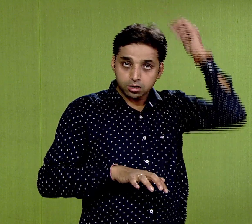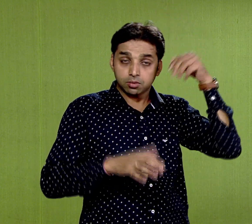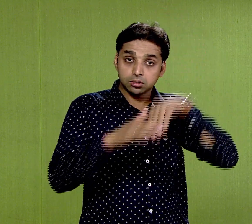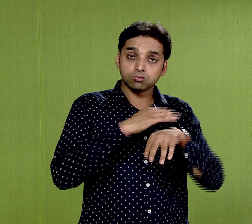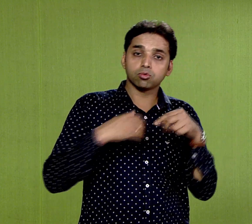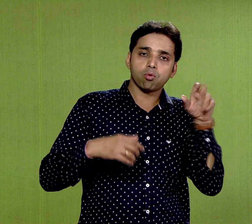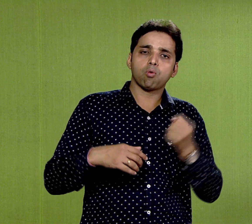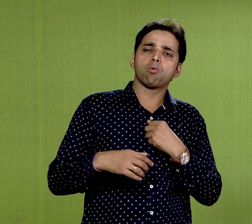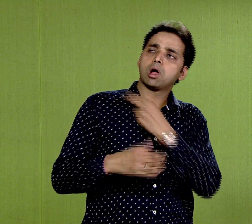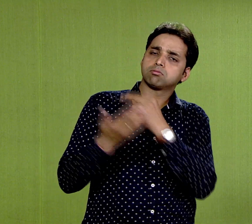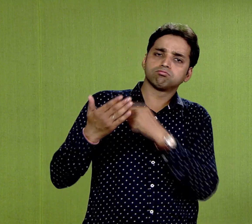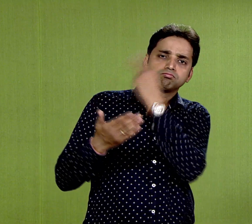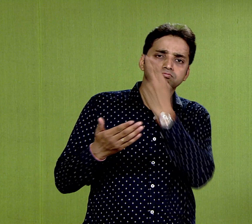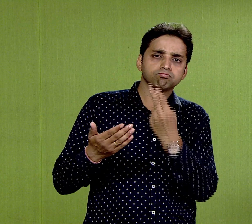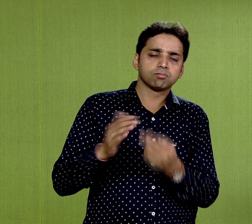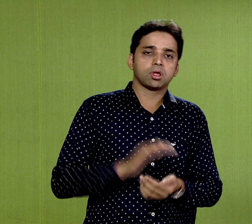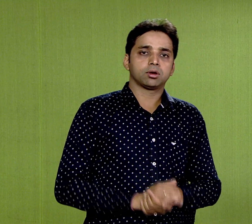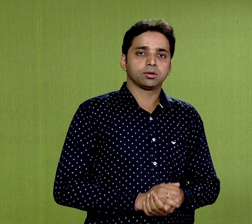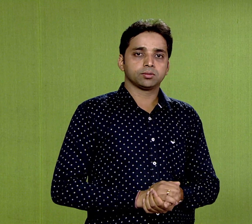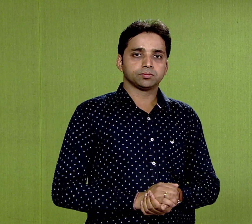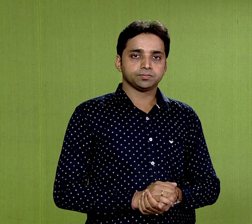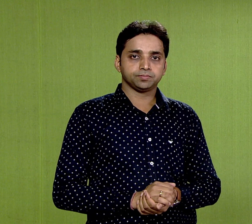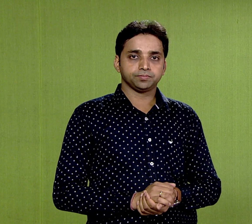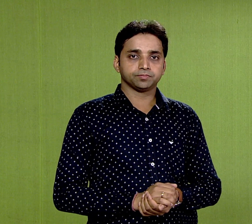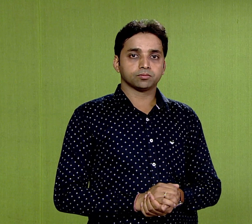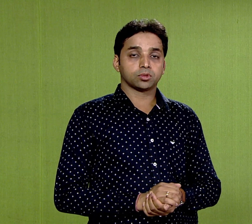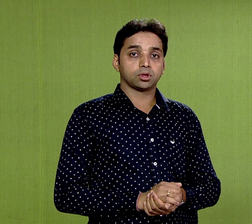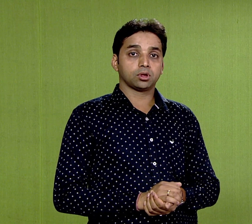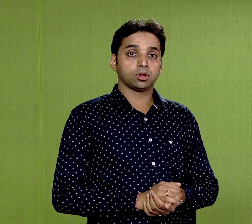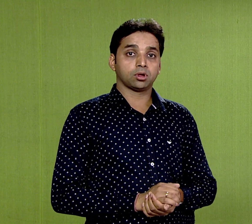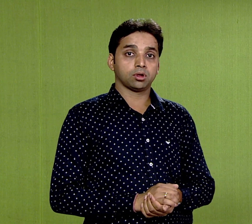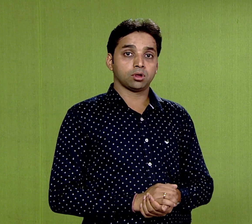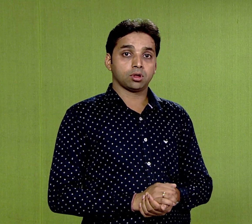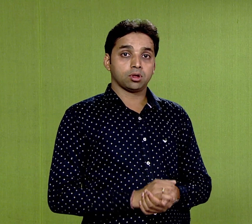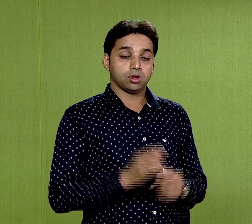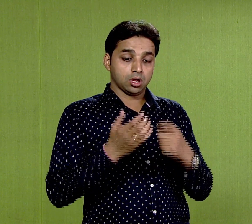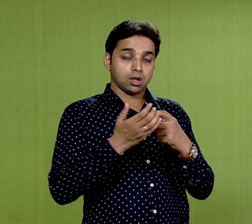However, withdrawal of royal patronage to paintings